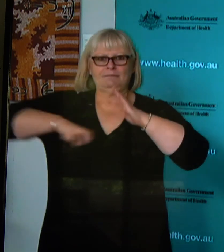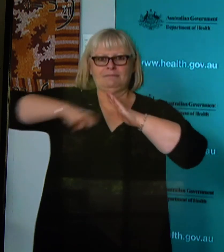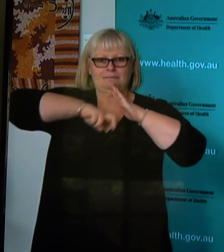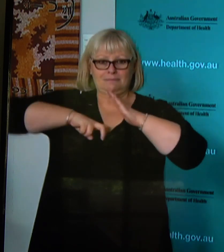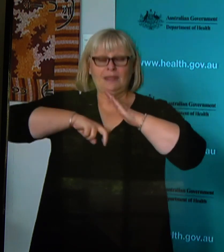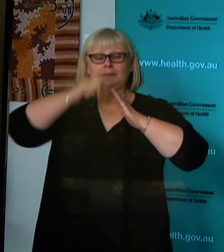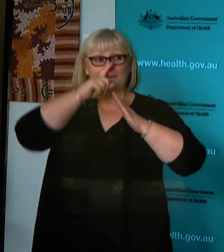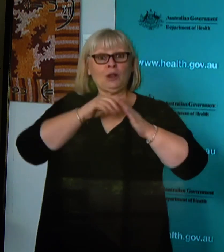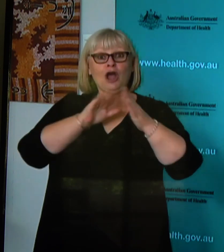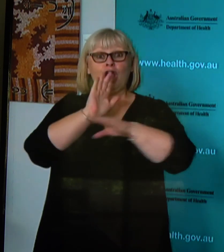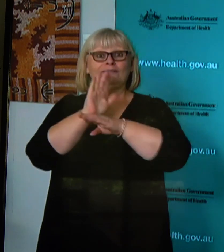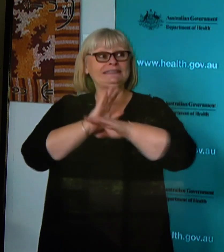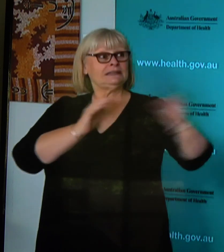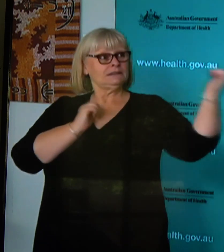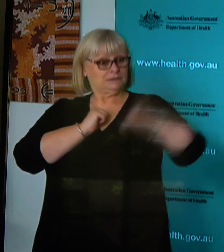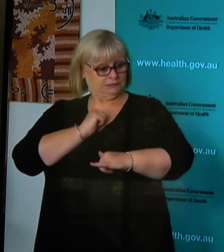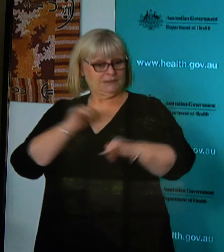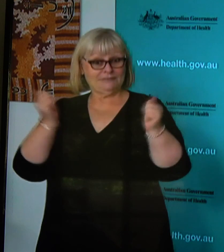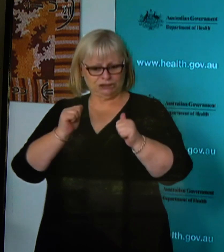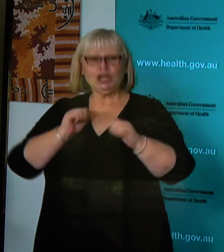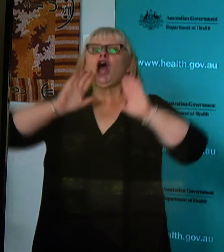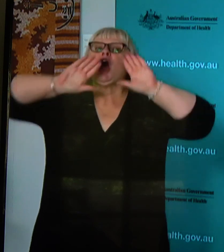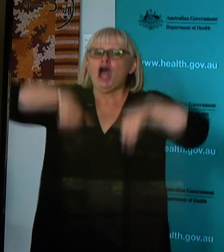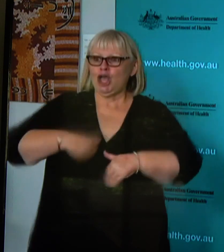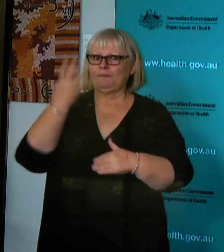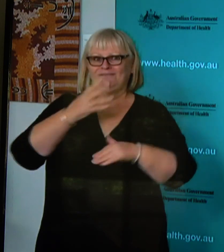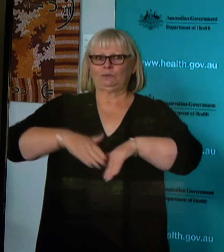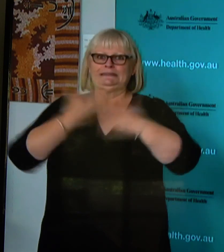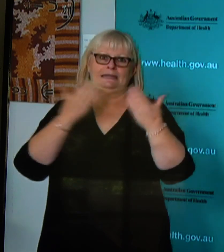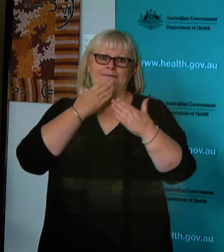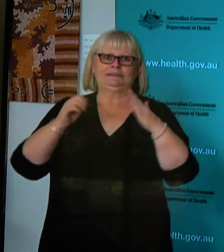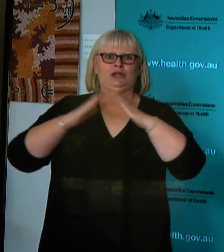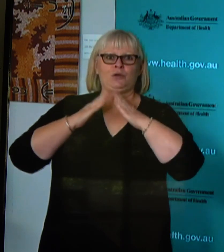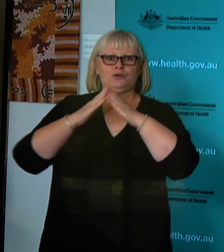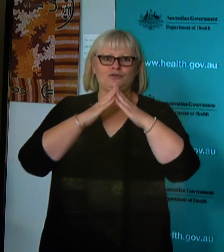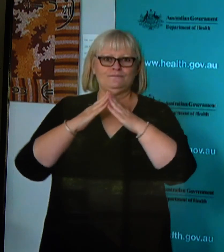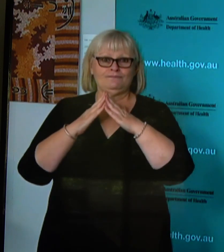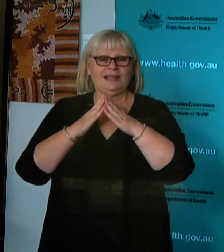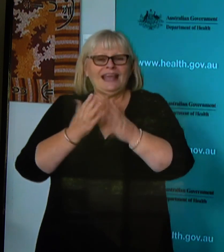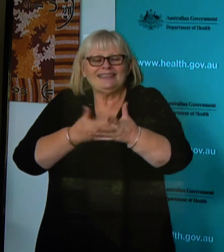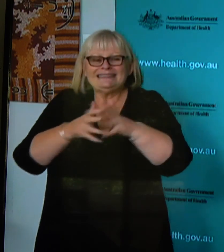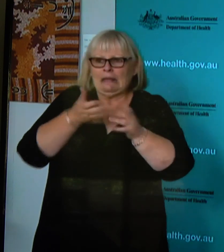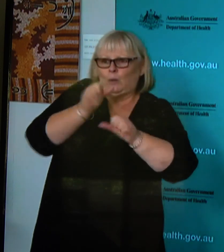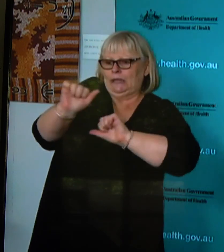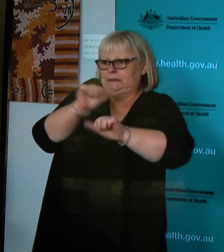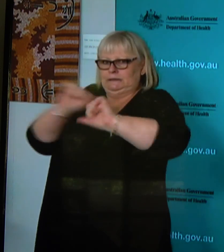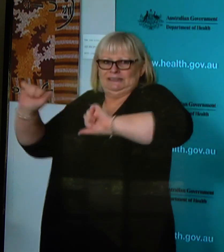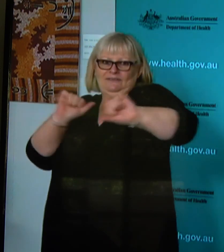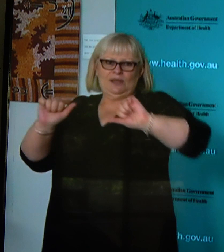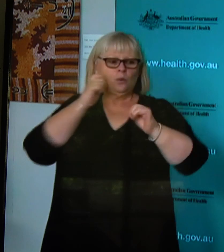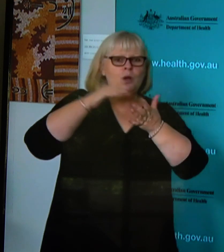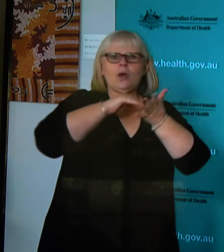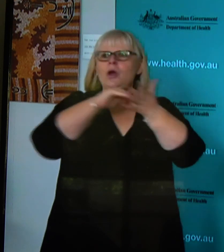come back from overseas travel, stay at home for 14 days. This is the way we are going to help each